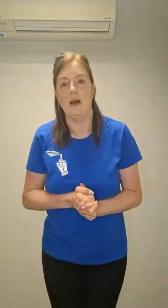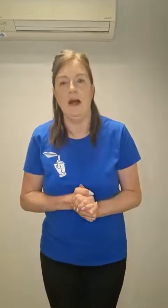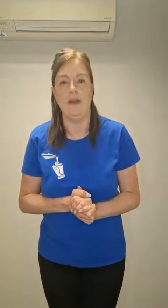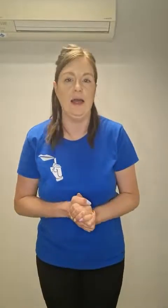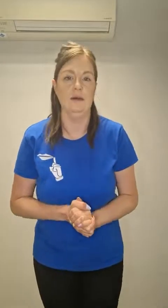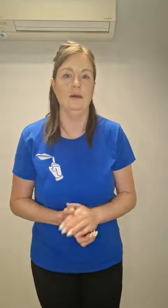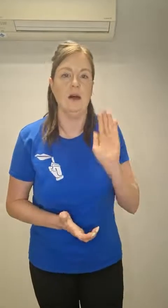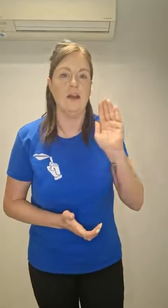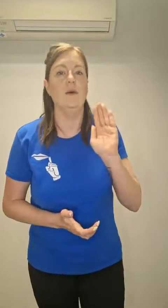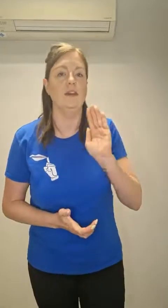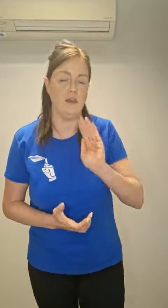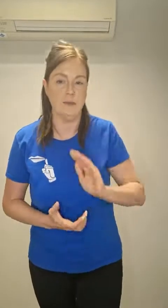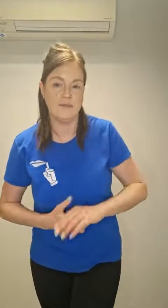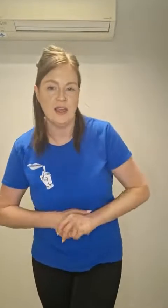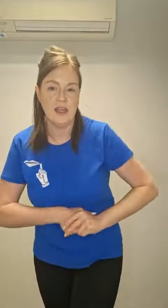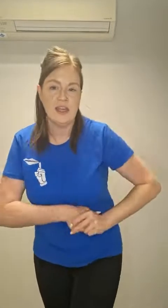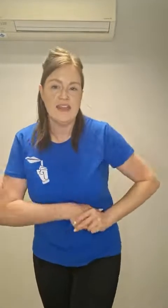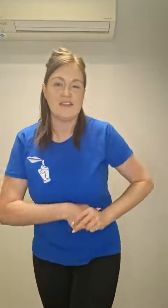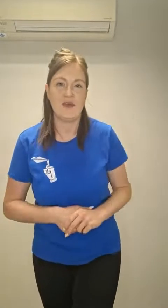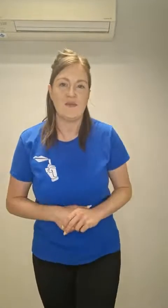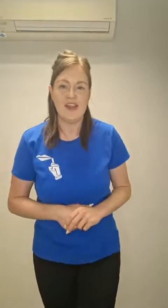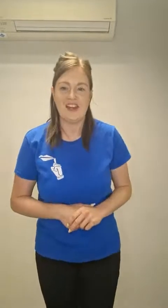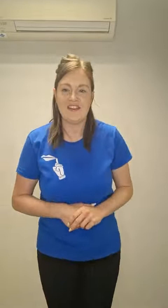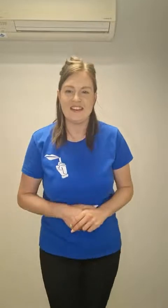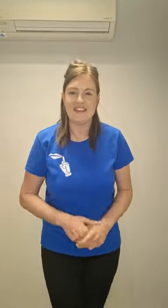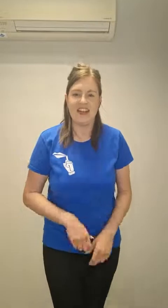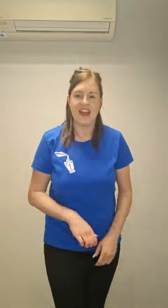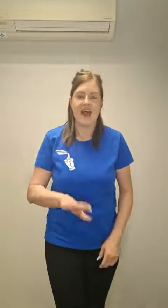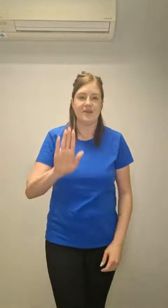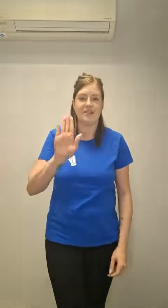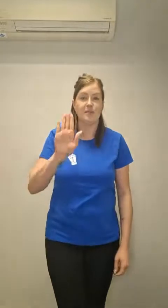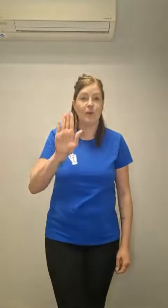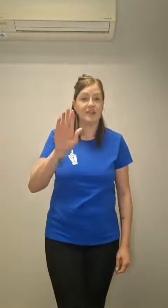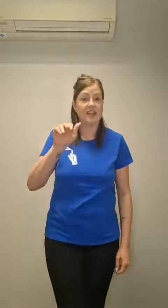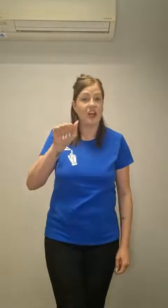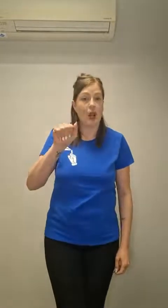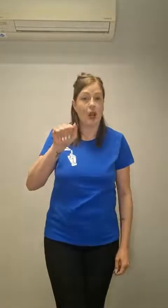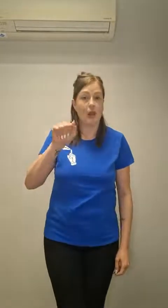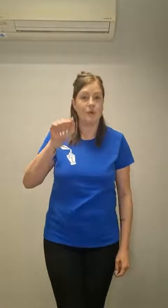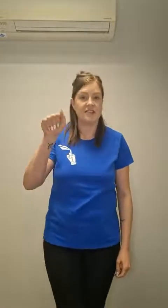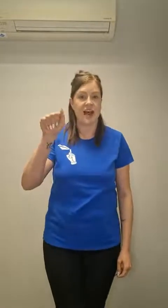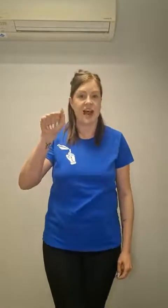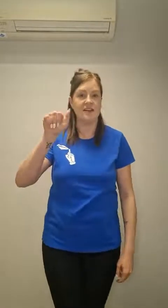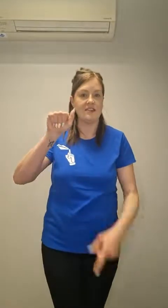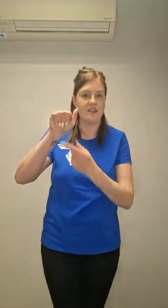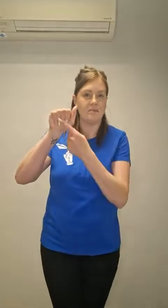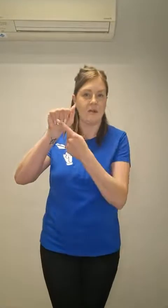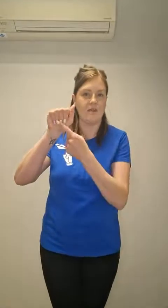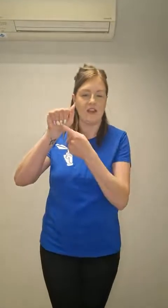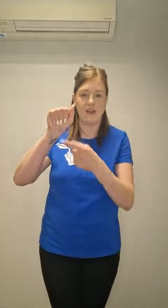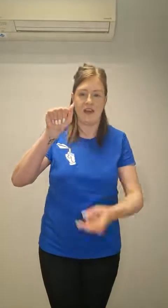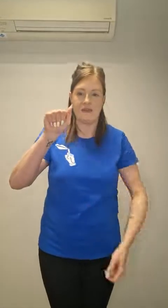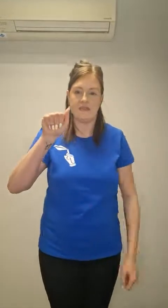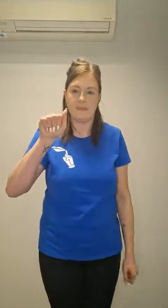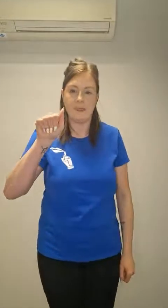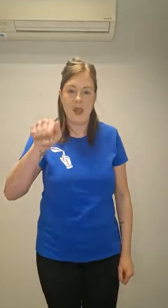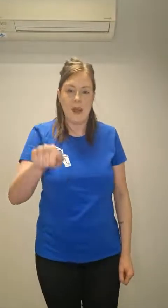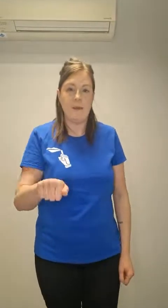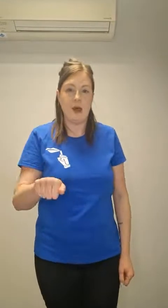now? I know I do. So we are going to take our supporting closed hand, remember fingernails, palm